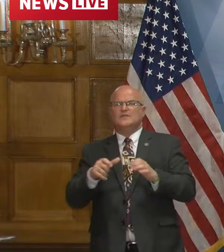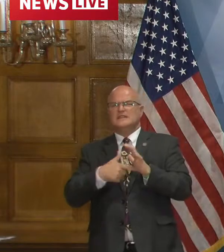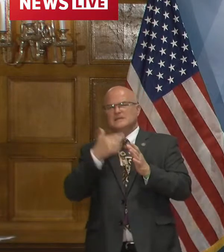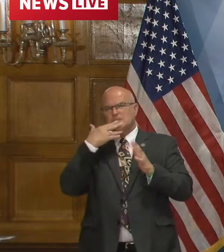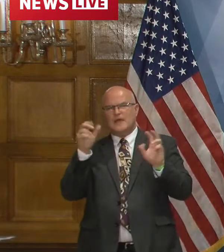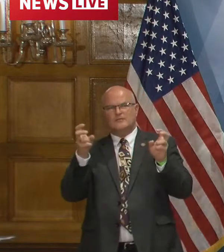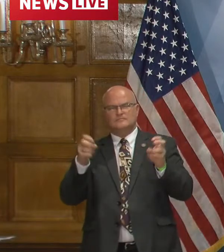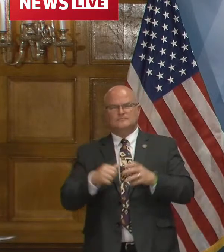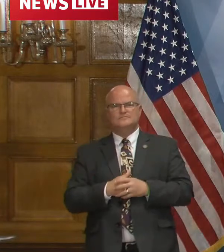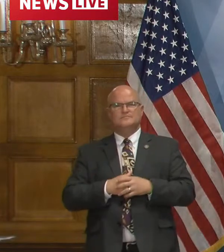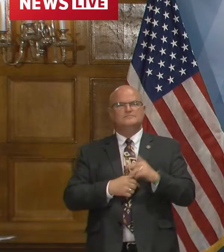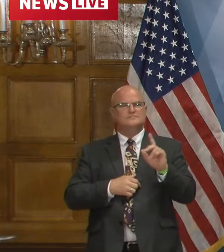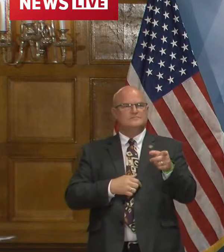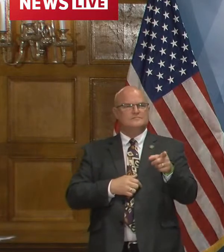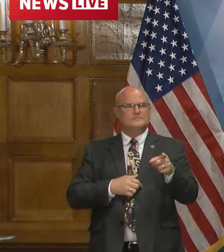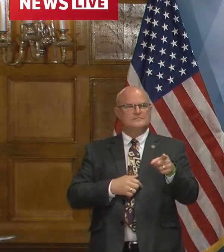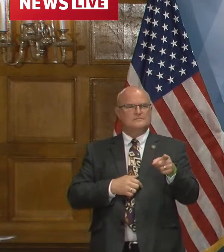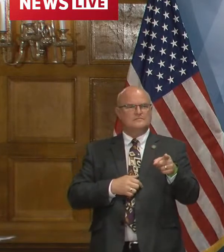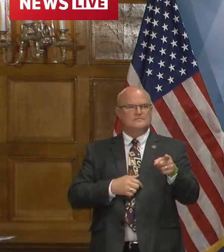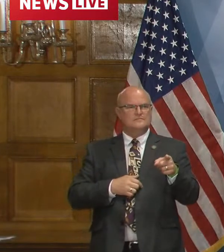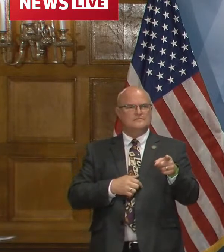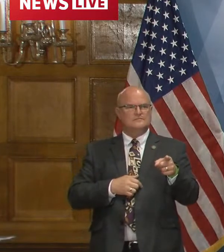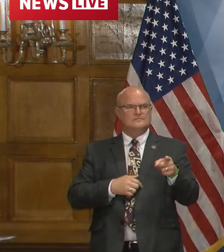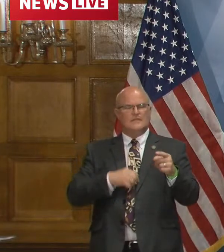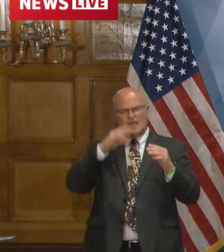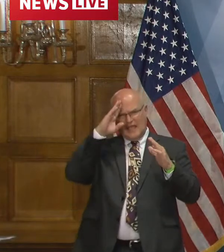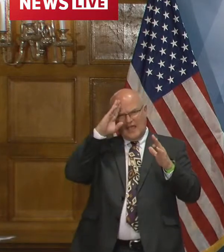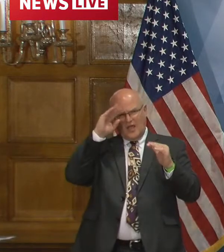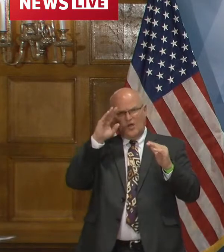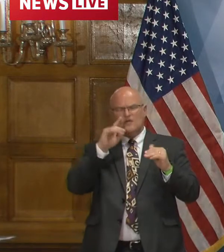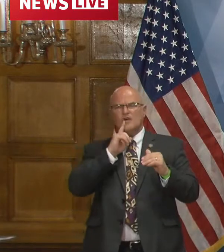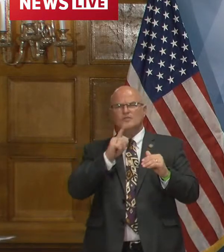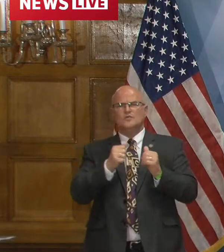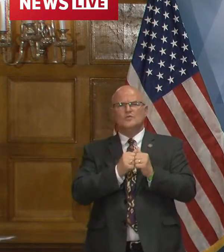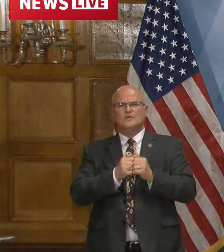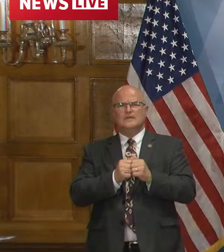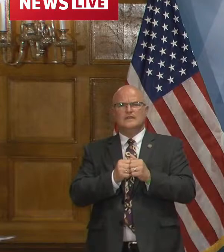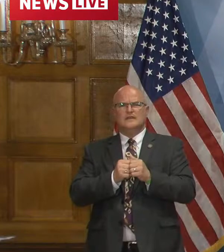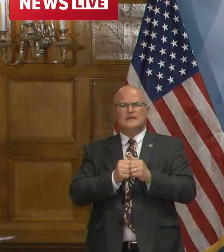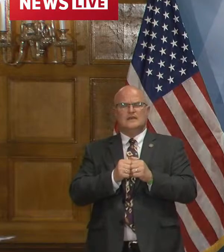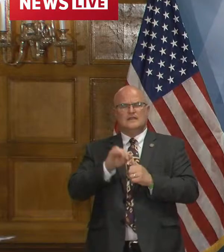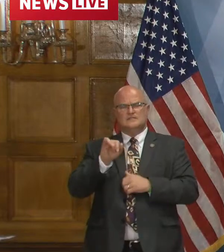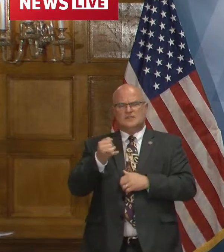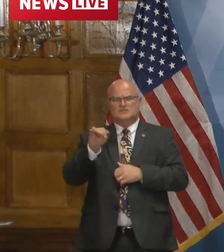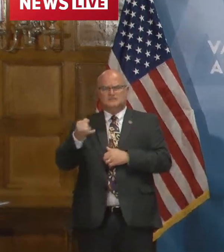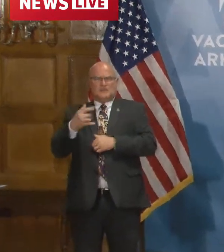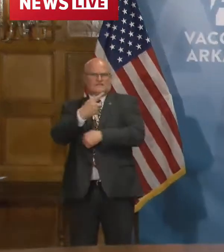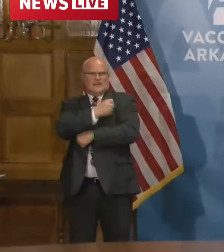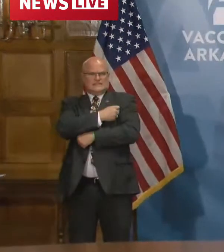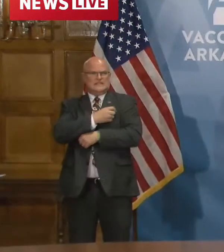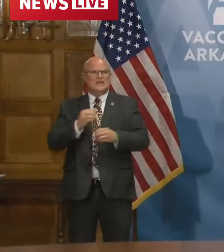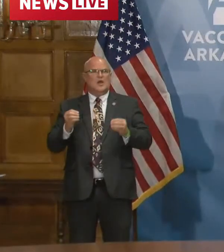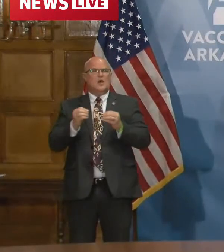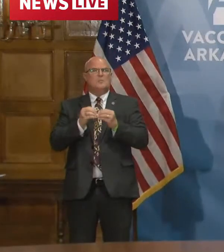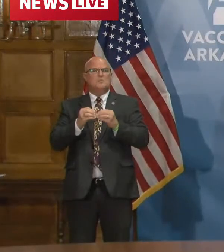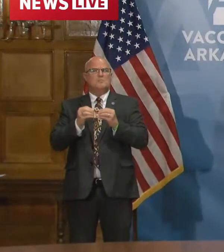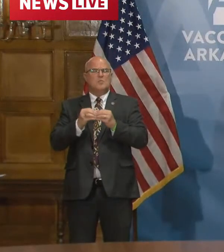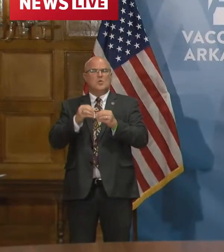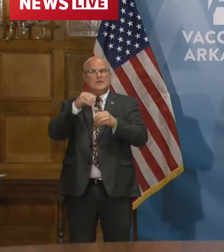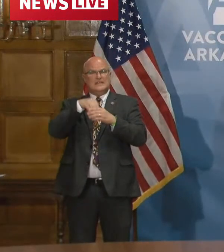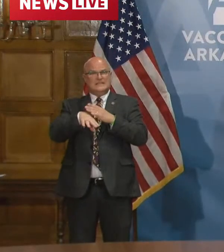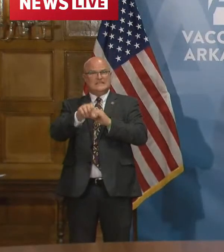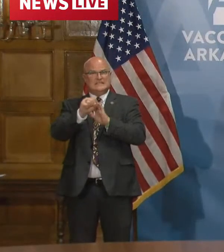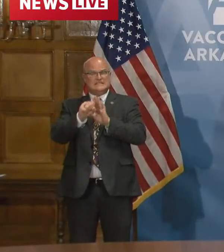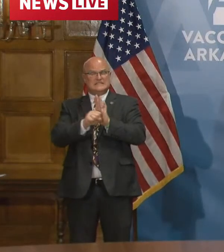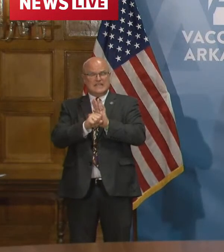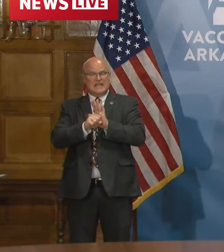better? Yes, ma'am. How hopeful are you that with the resuming the Johnson & Johnson vaccine and bringing more of those doses into the state,